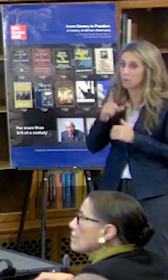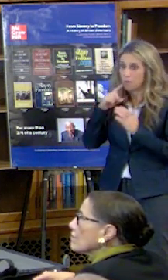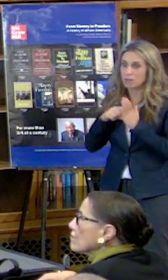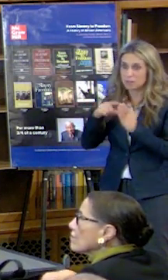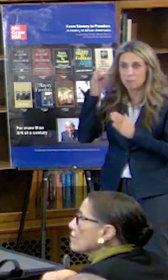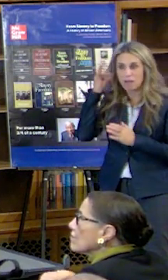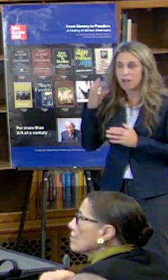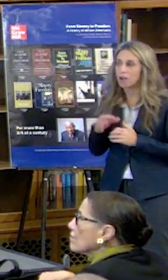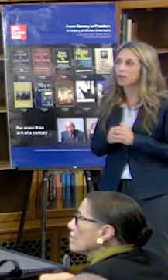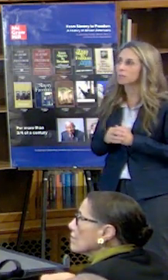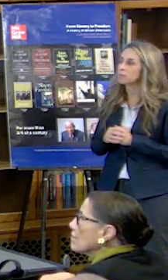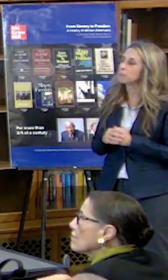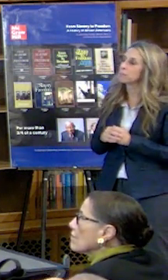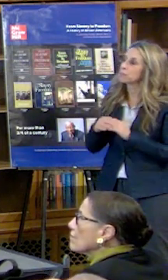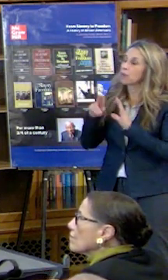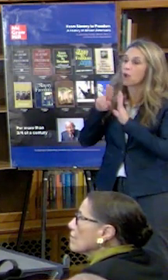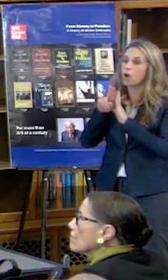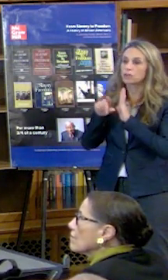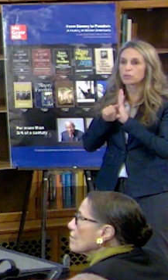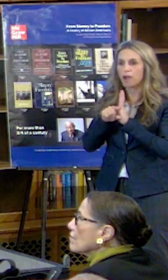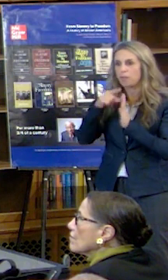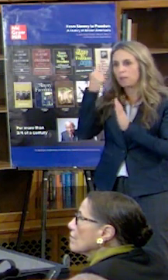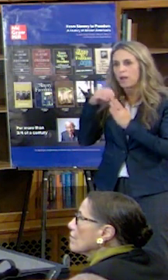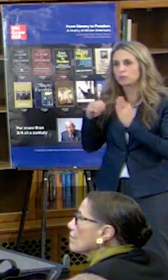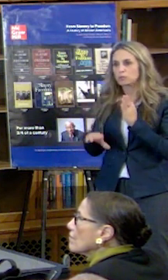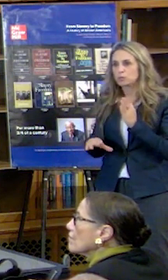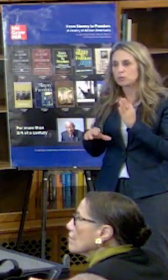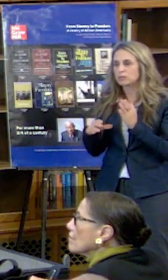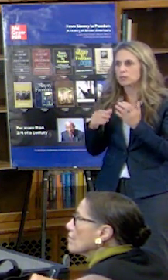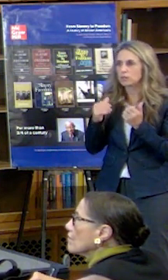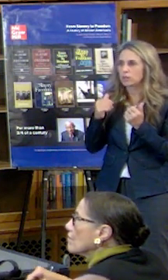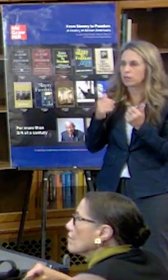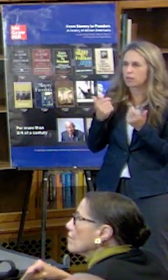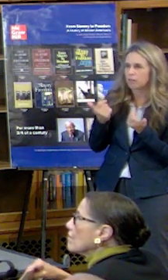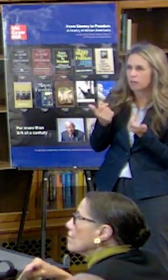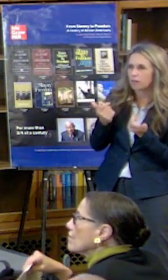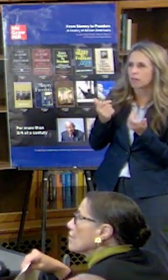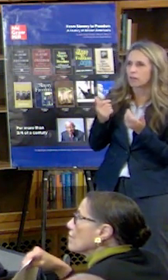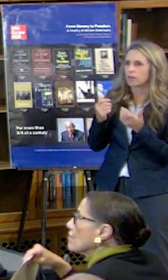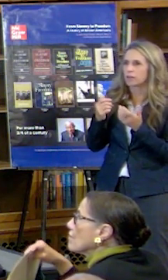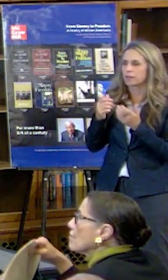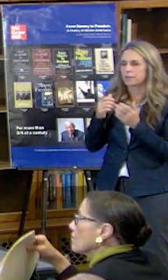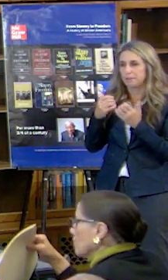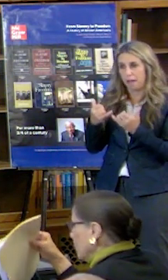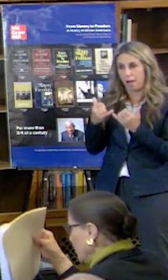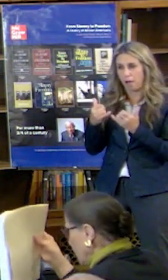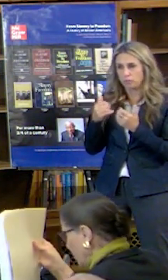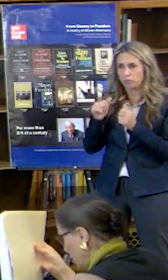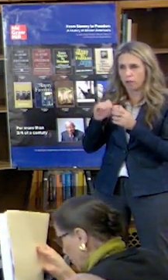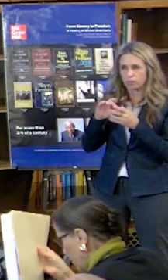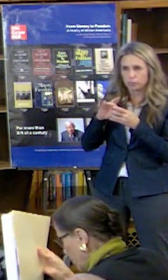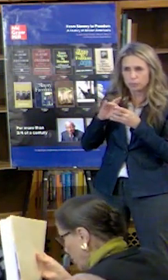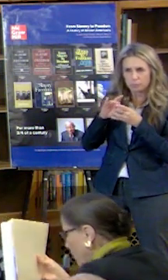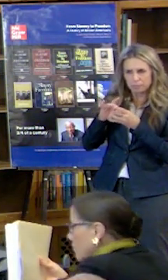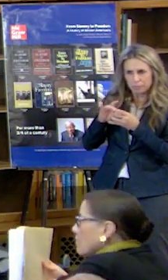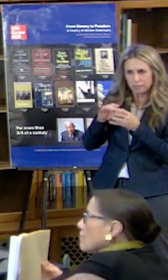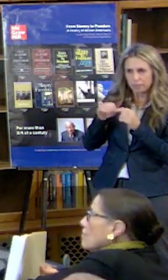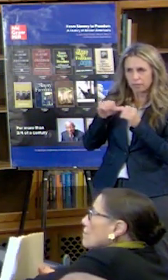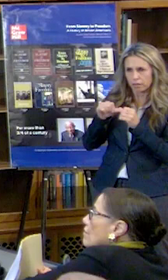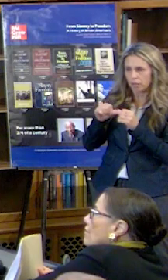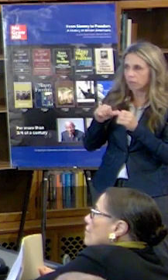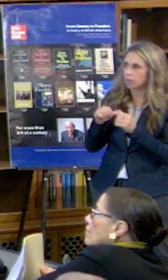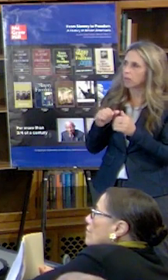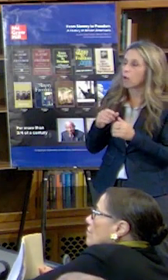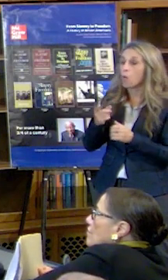among under black undergraduate students to maintain those kind of connections um I think the one interesting space where it's